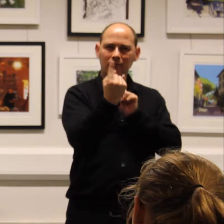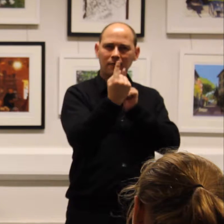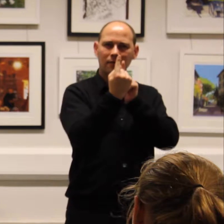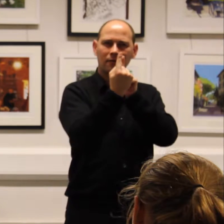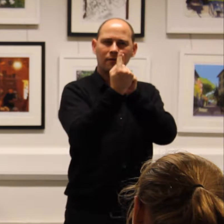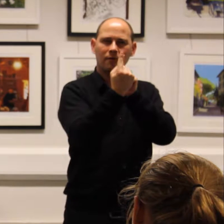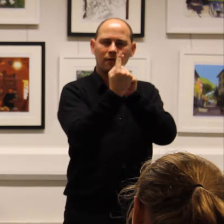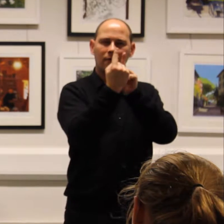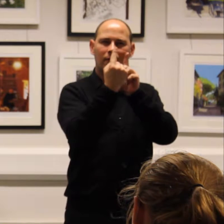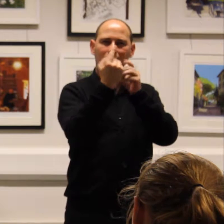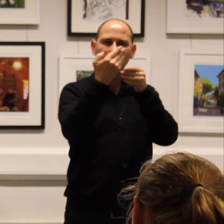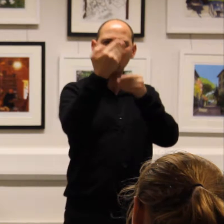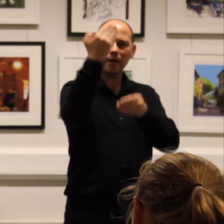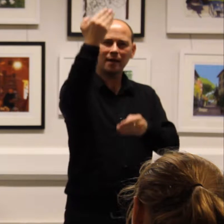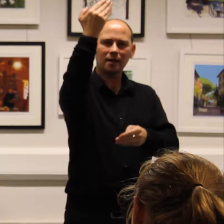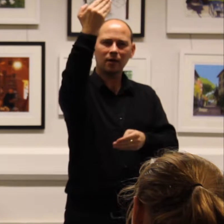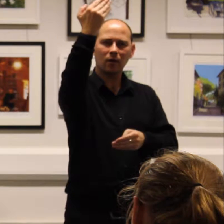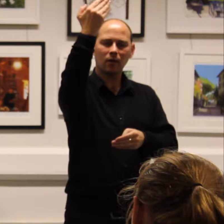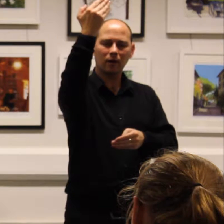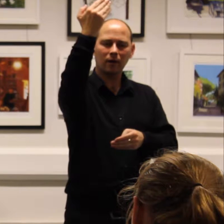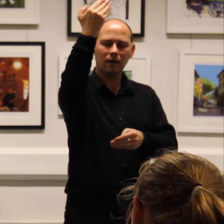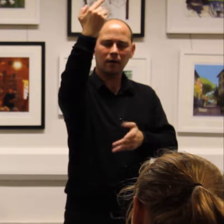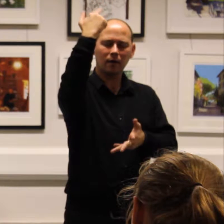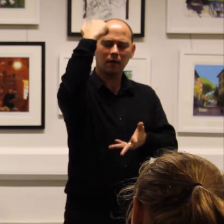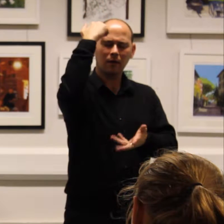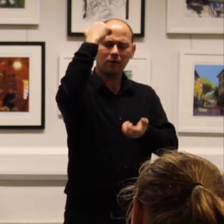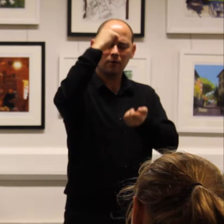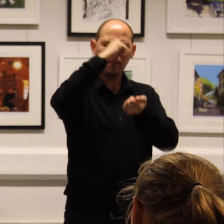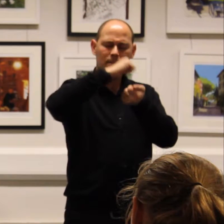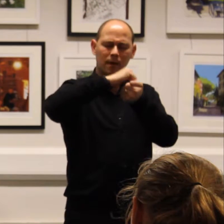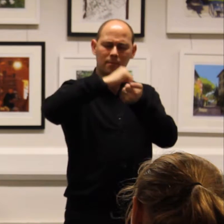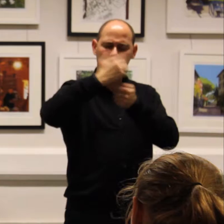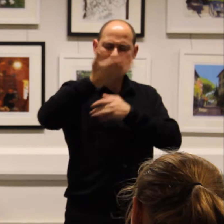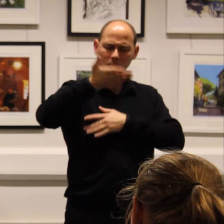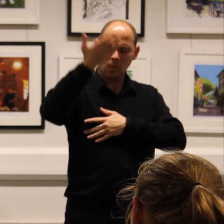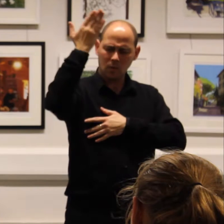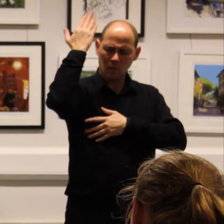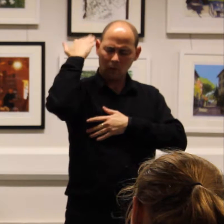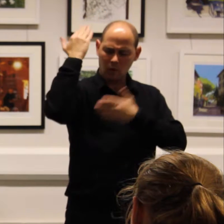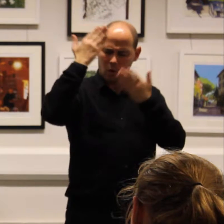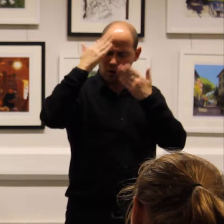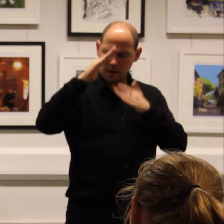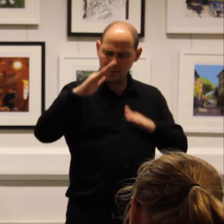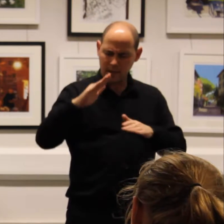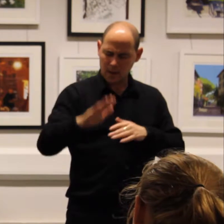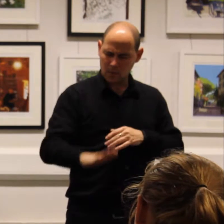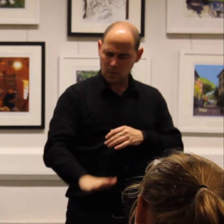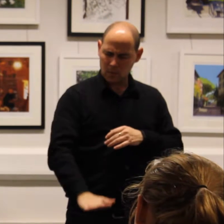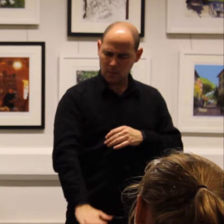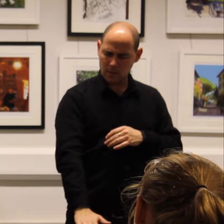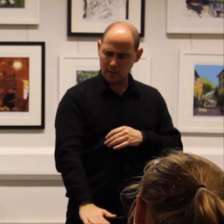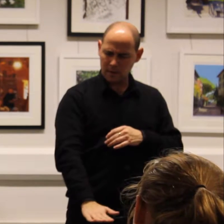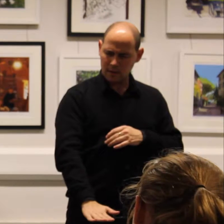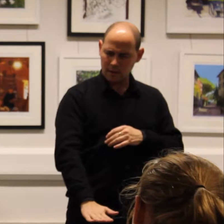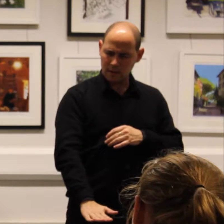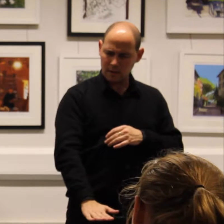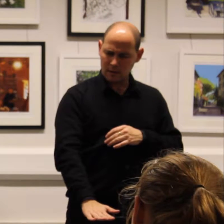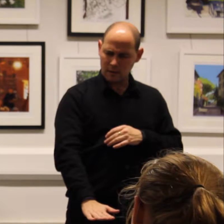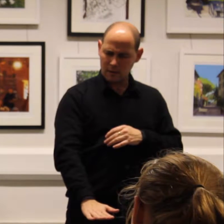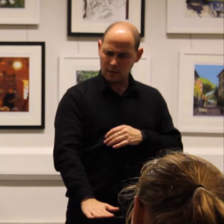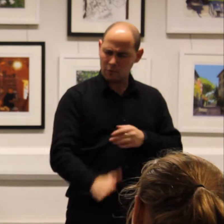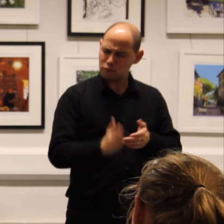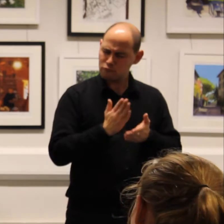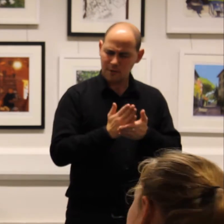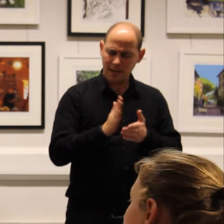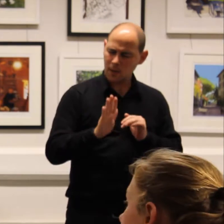She remembers an ancient holiday, when she was smaller, too small to be herself, but just